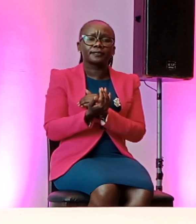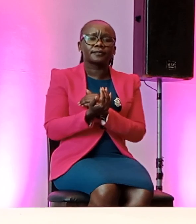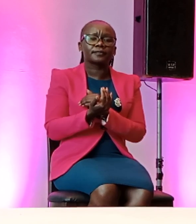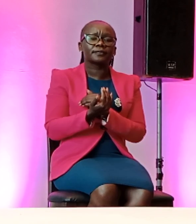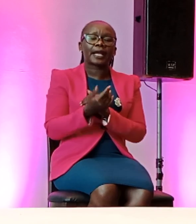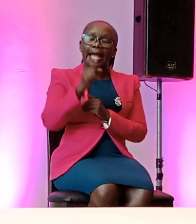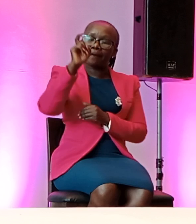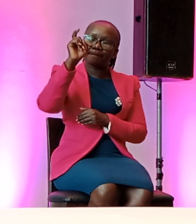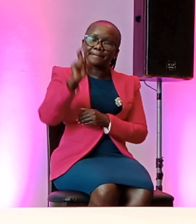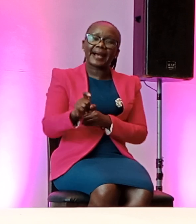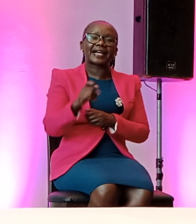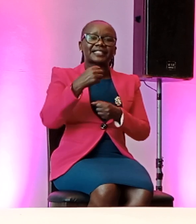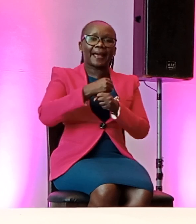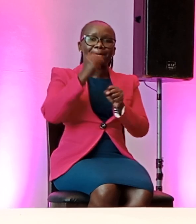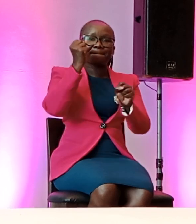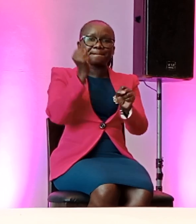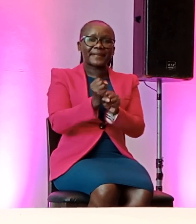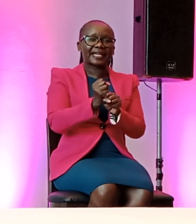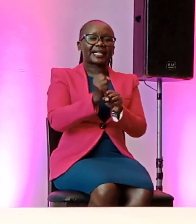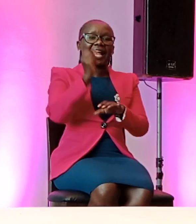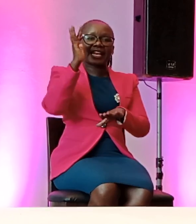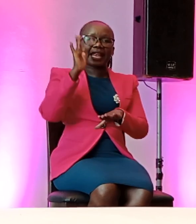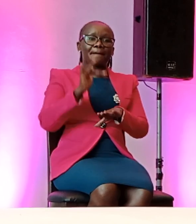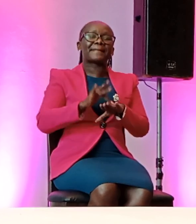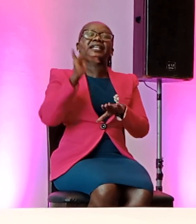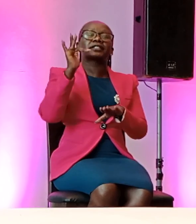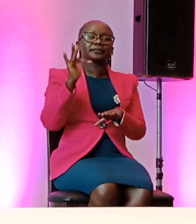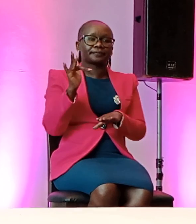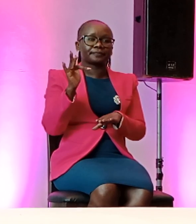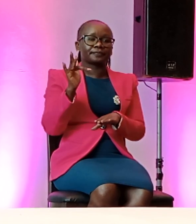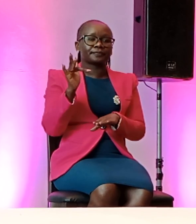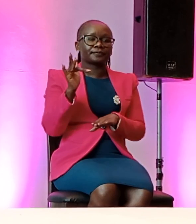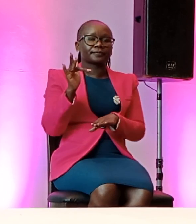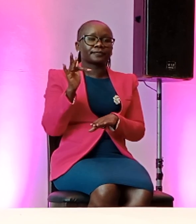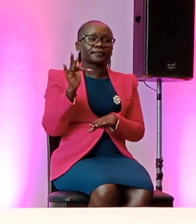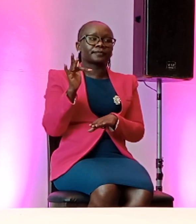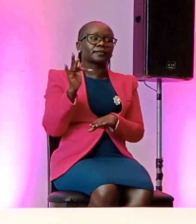I must make an impact